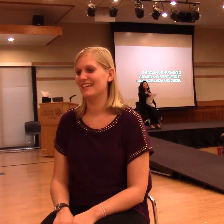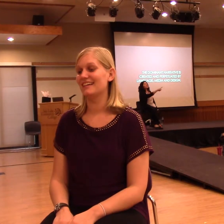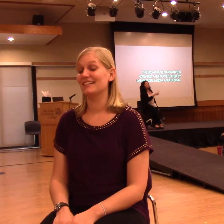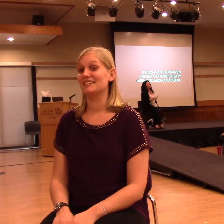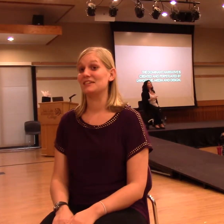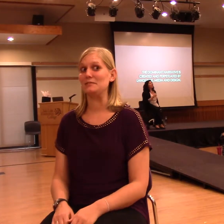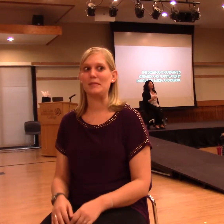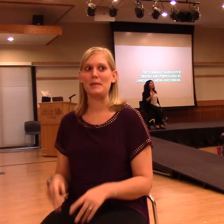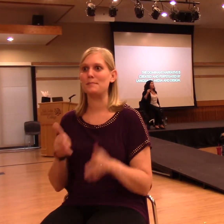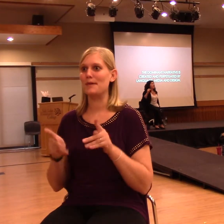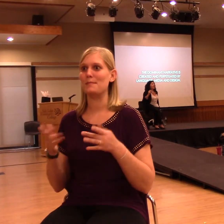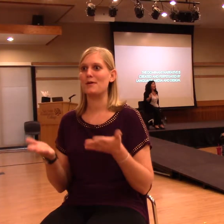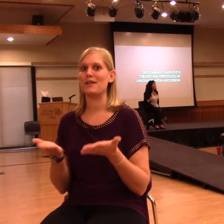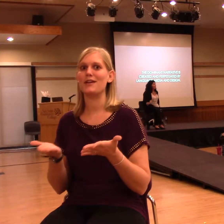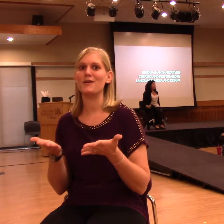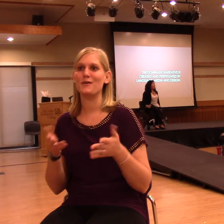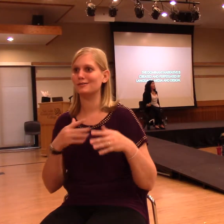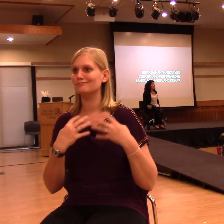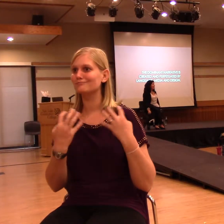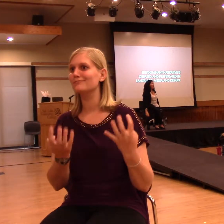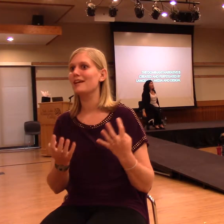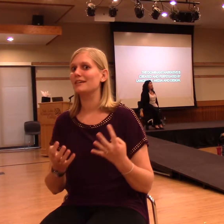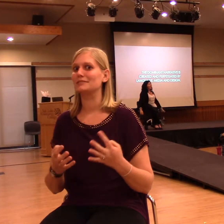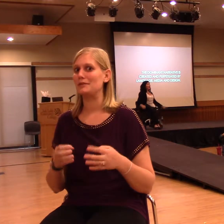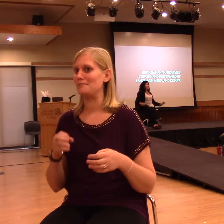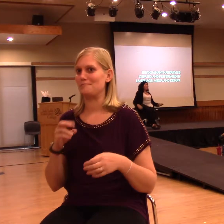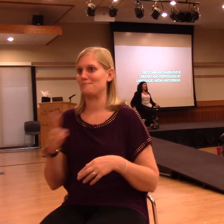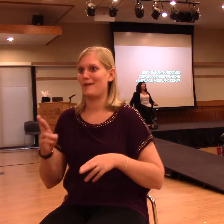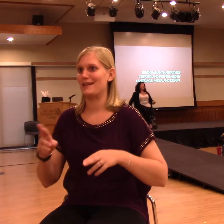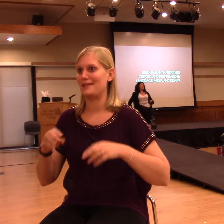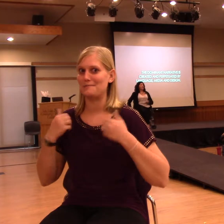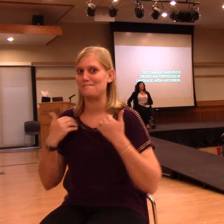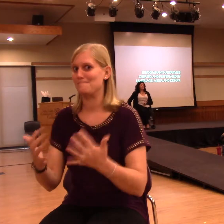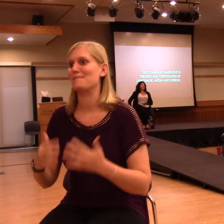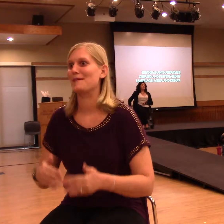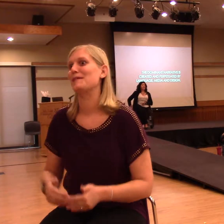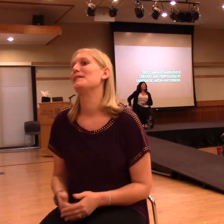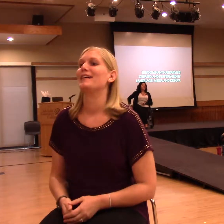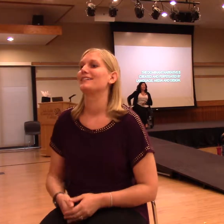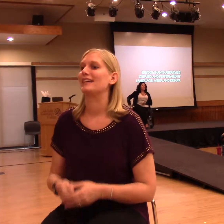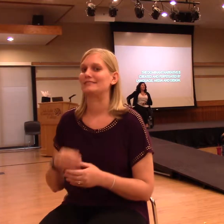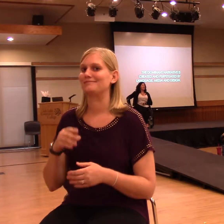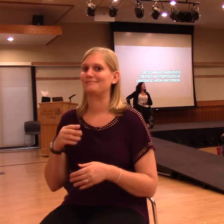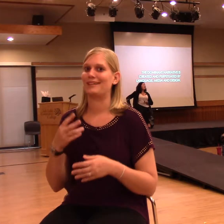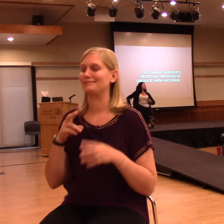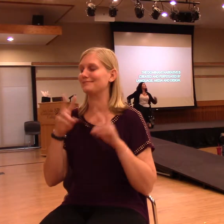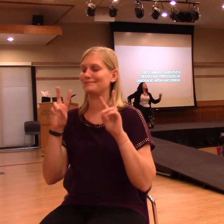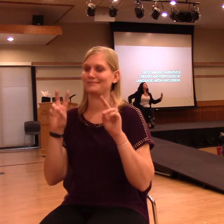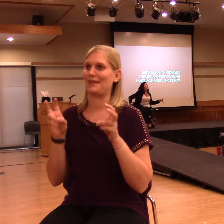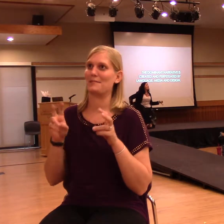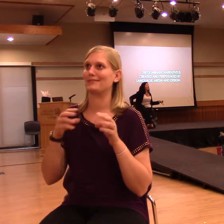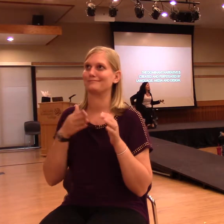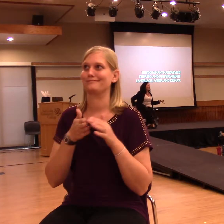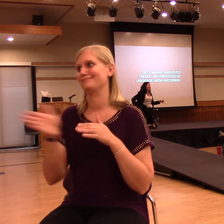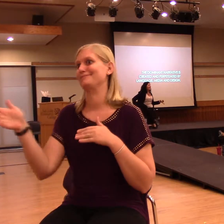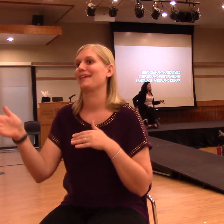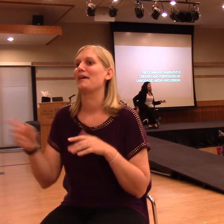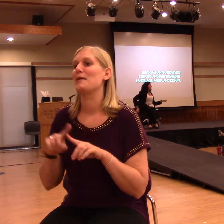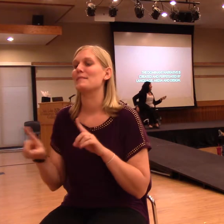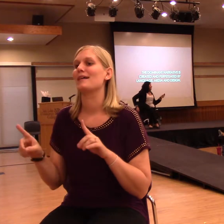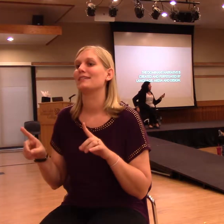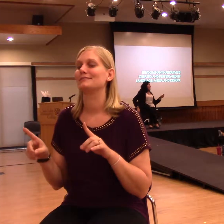The people in this room might already be like ready to go, right? Ready to have a different conversation on disability and sitting here thinking like, we're so far beyond